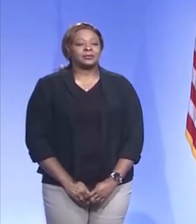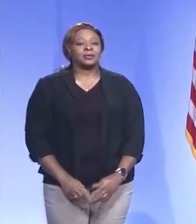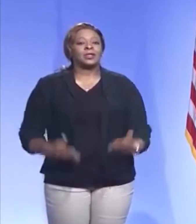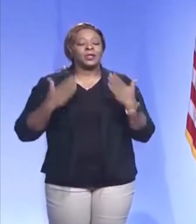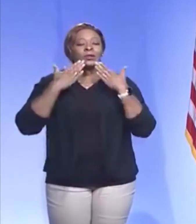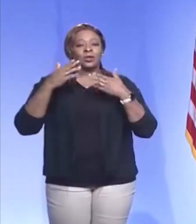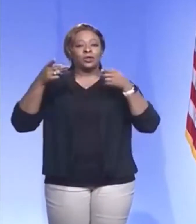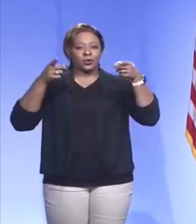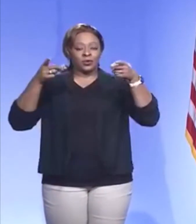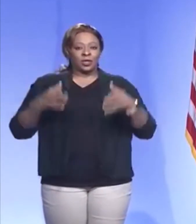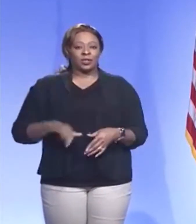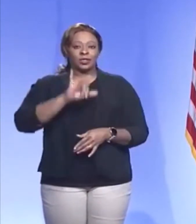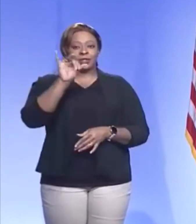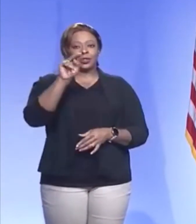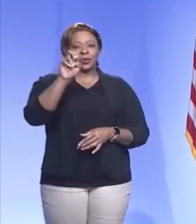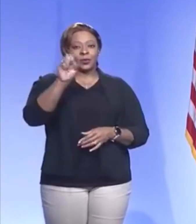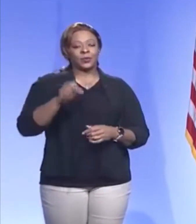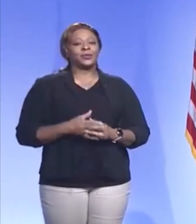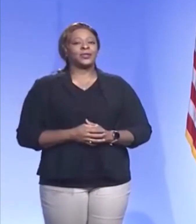Director Jones.